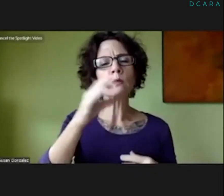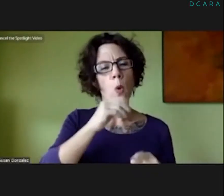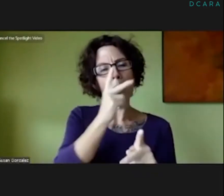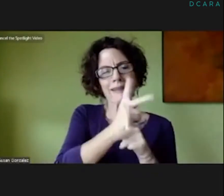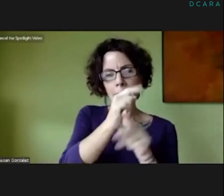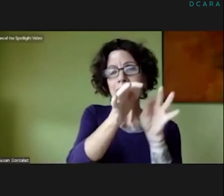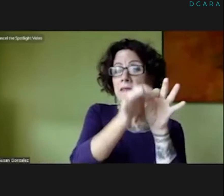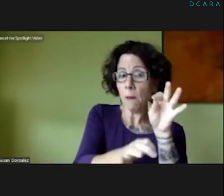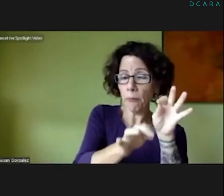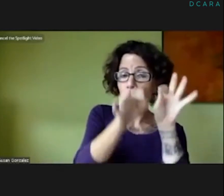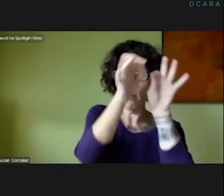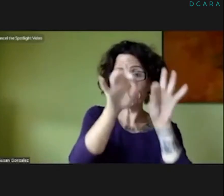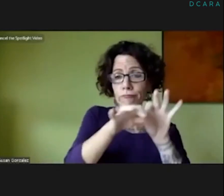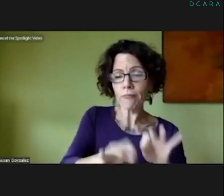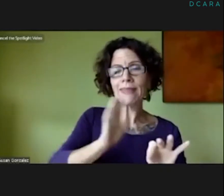grasp.